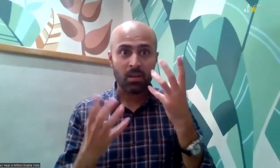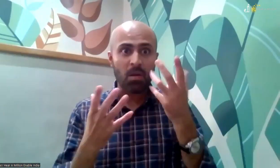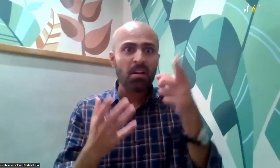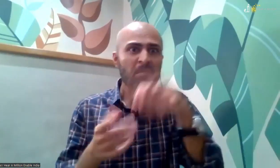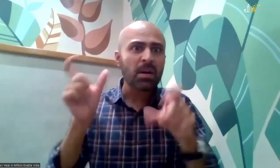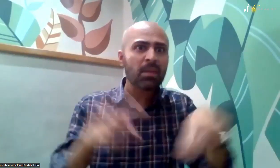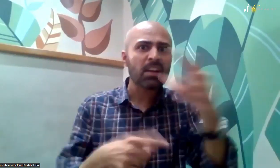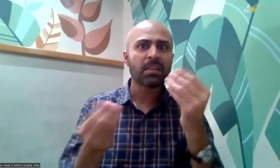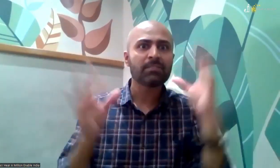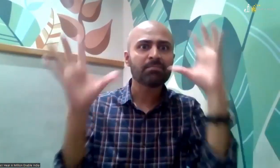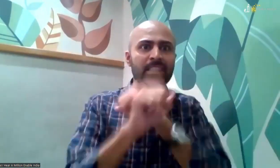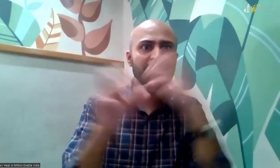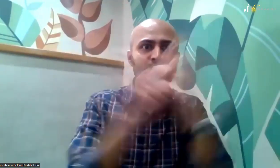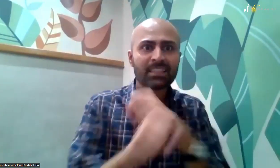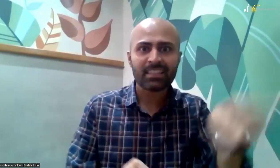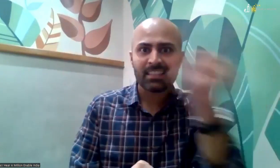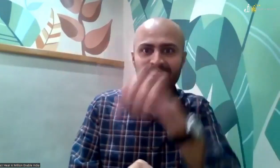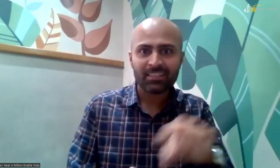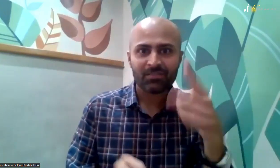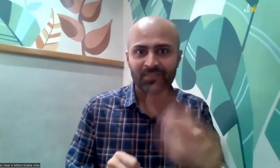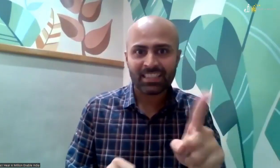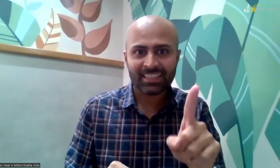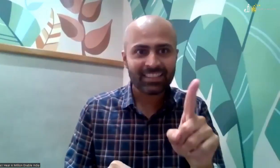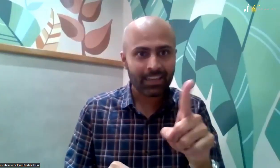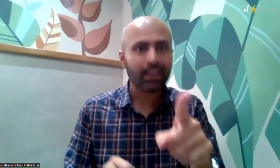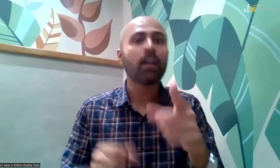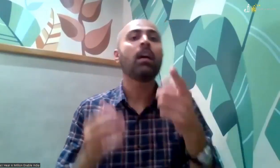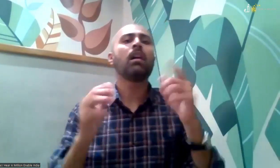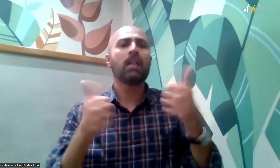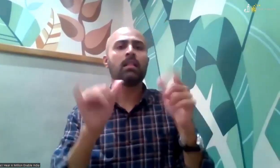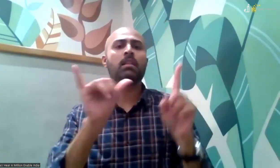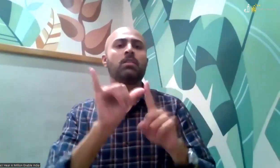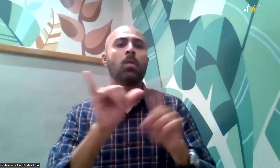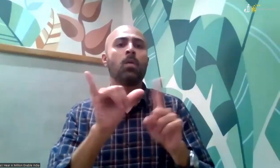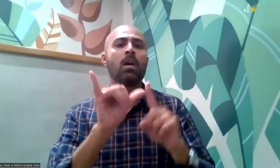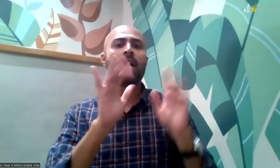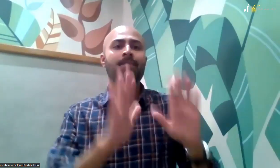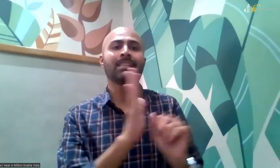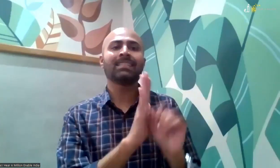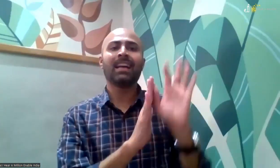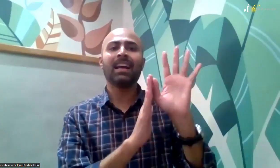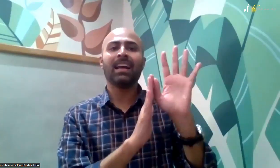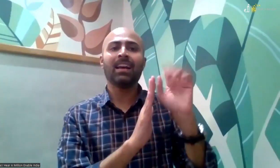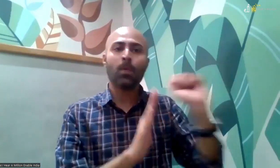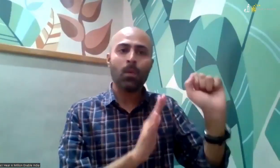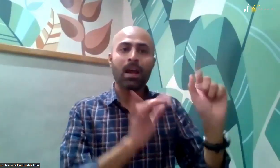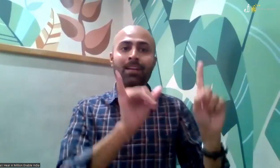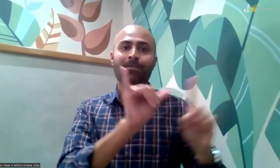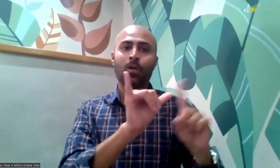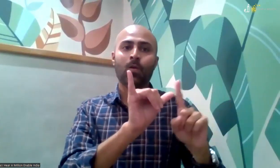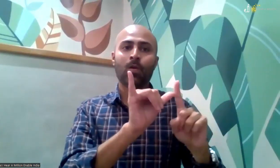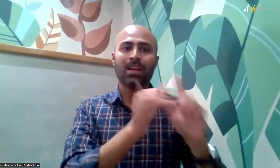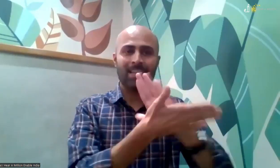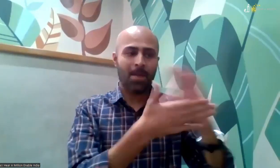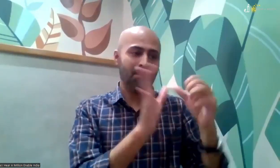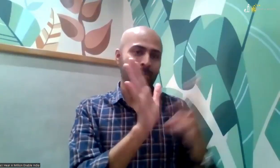challenges being faced by them. I think some people might have missed that panel discussion, correct? But not the